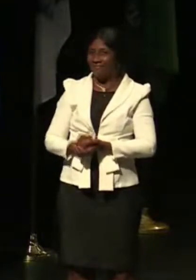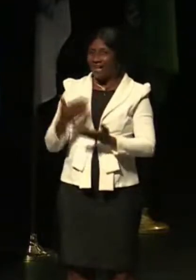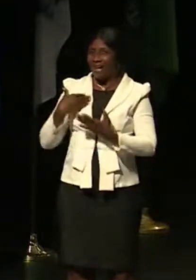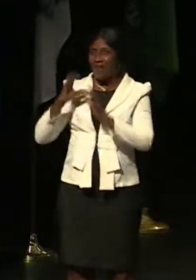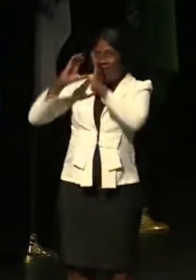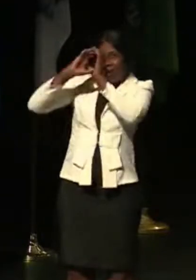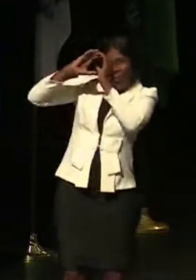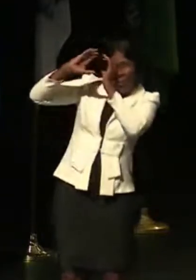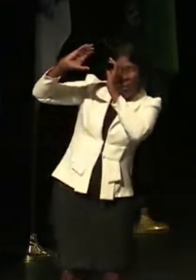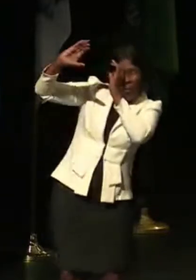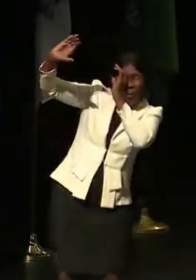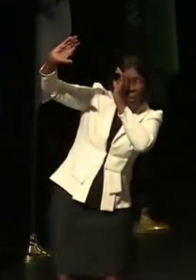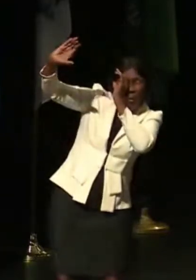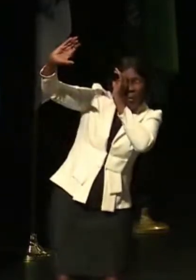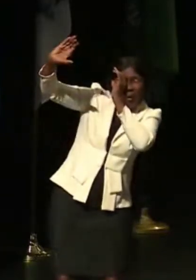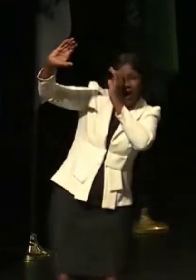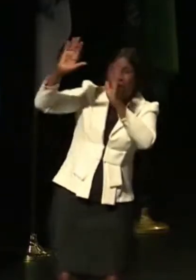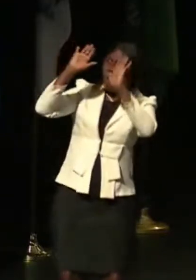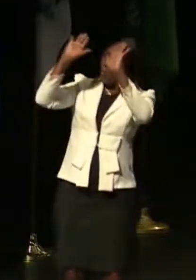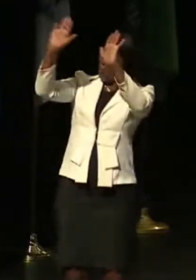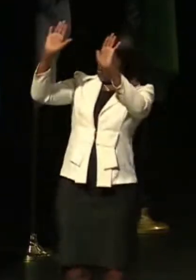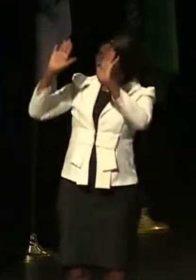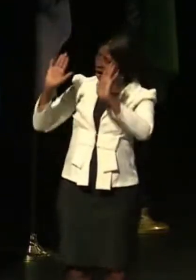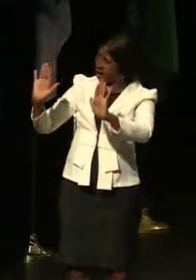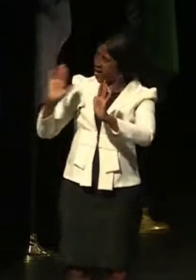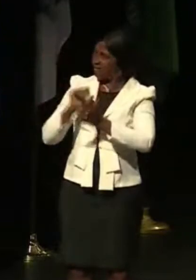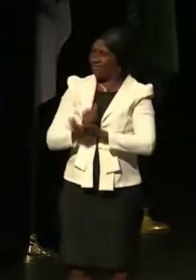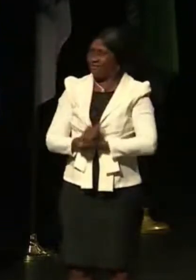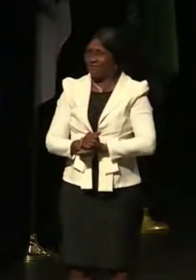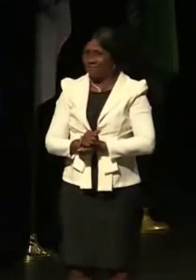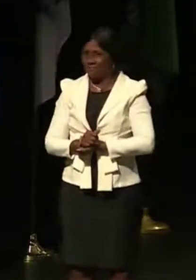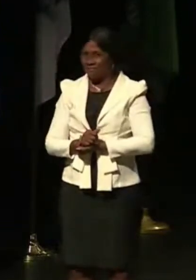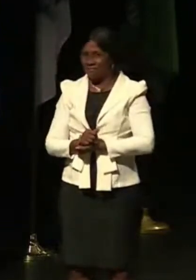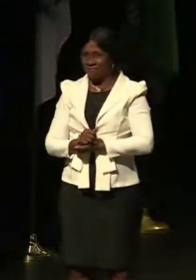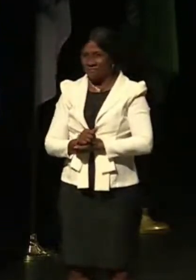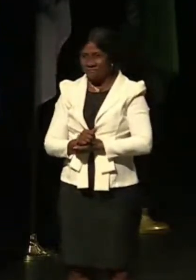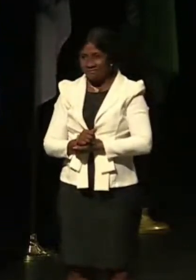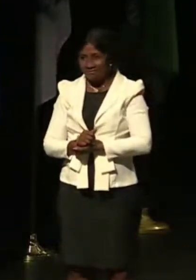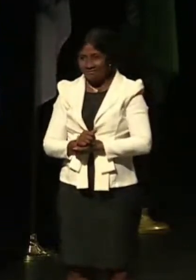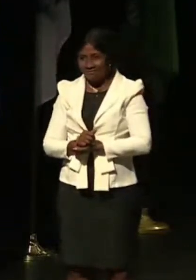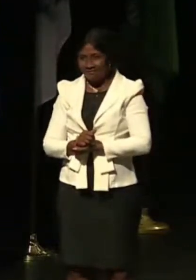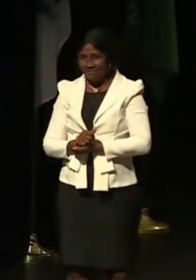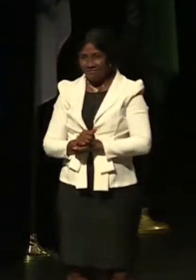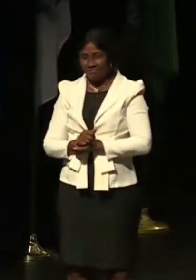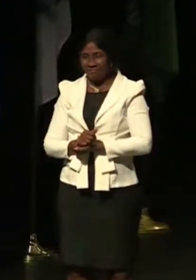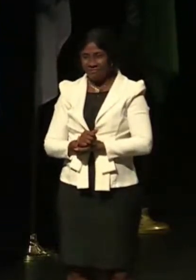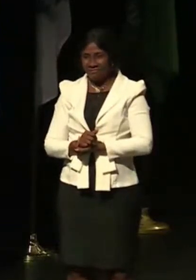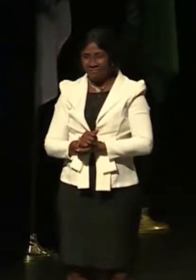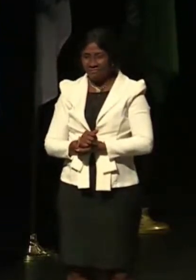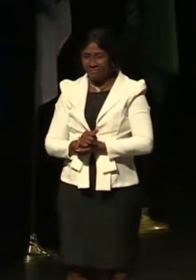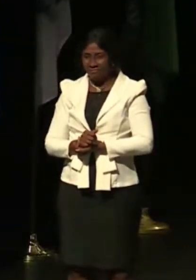that can see the outer reaches of space, where we could see the beginnings of time itself.